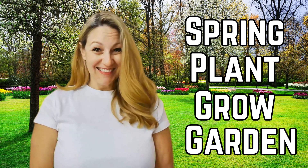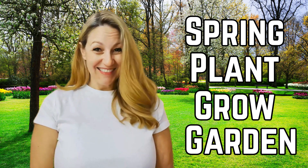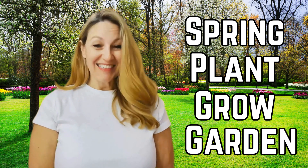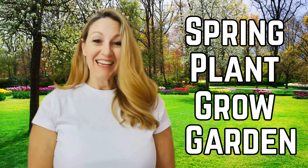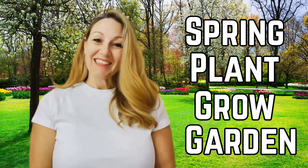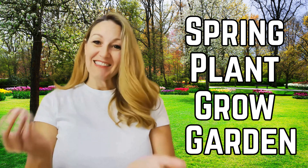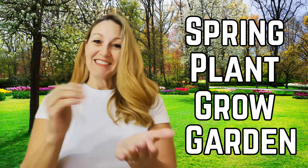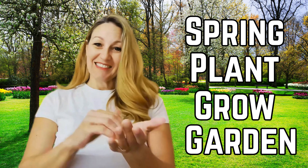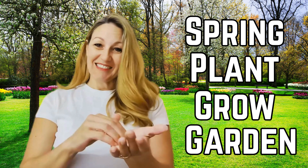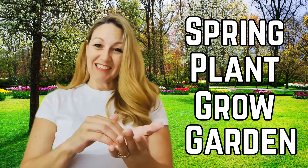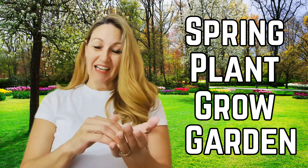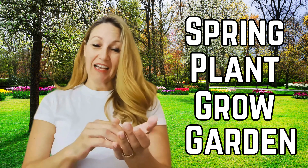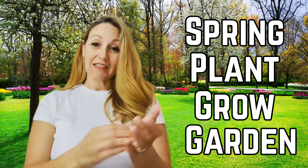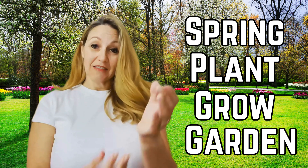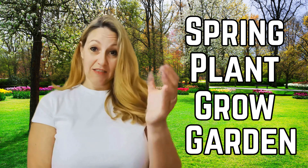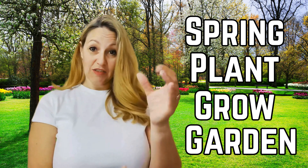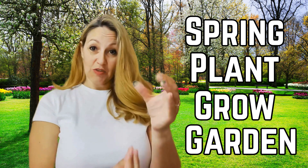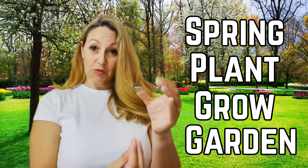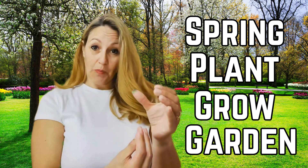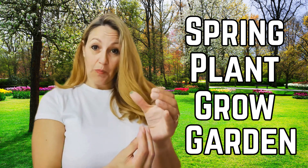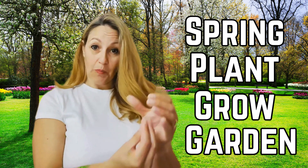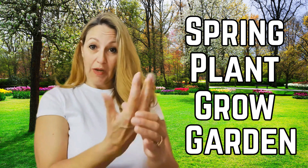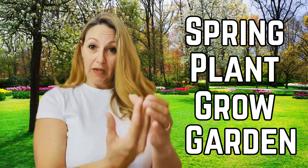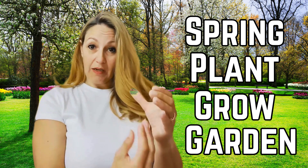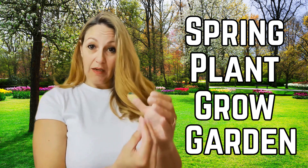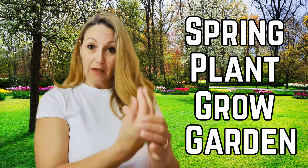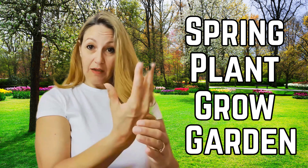Let's see those again. Spring.